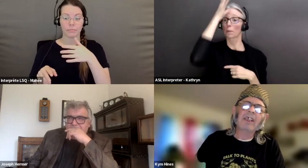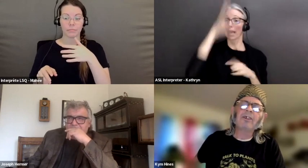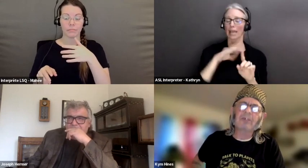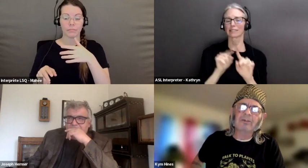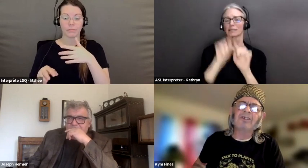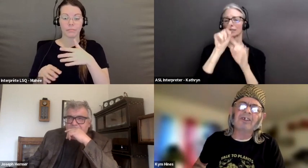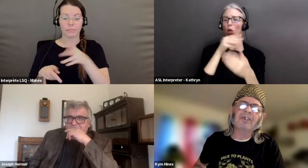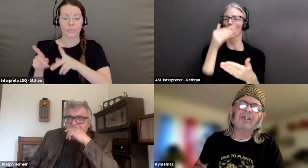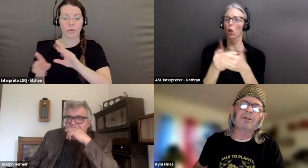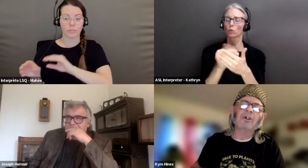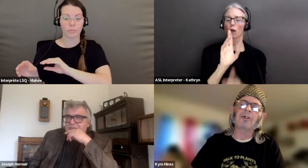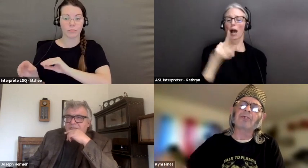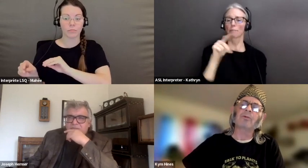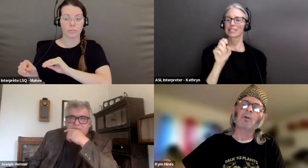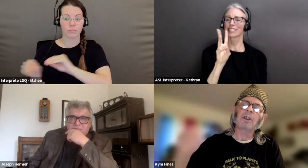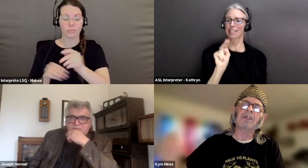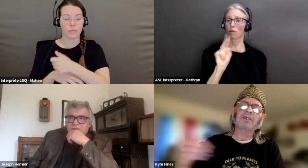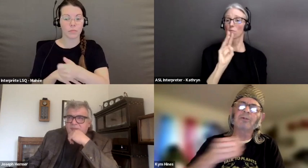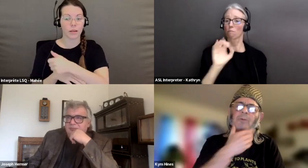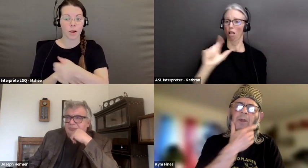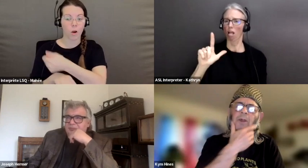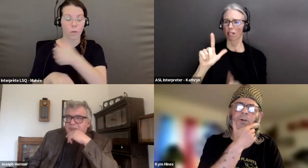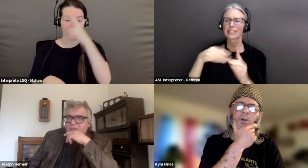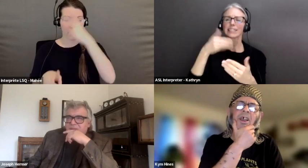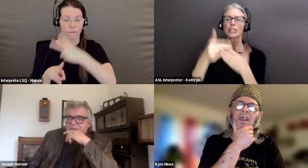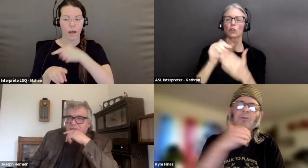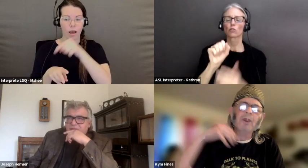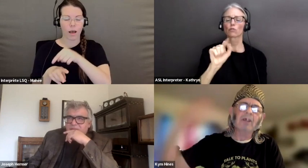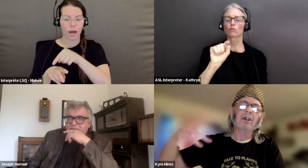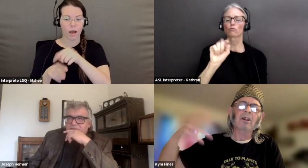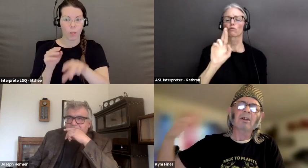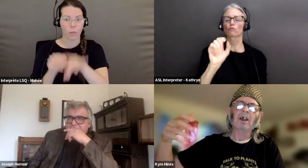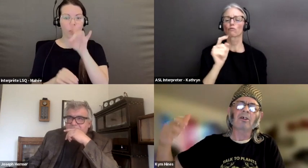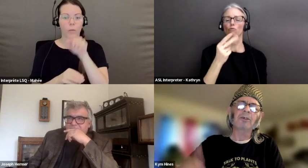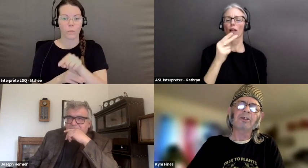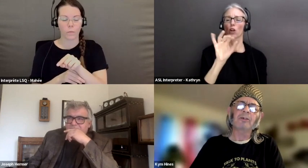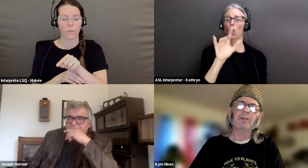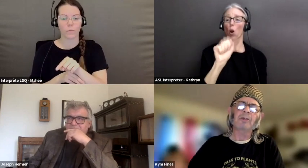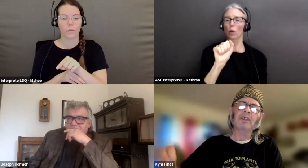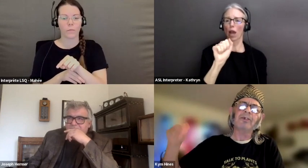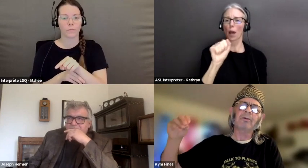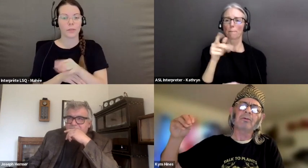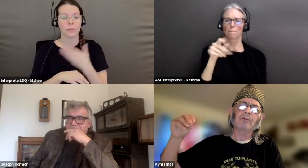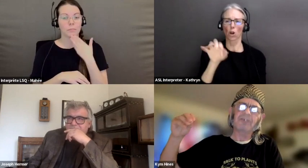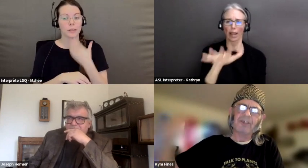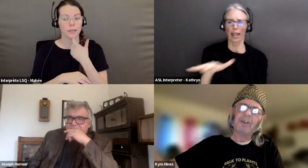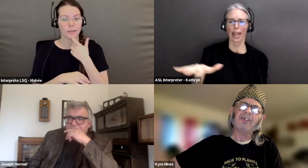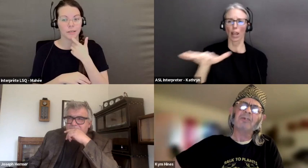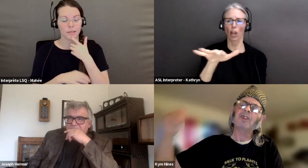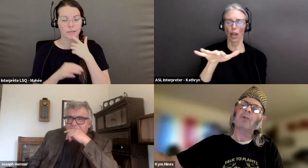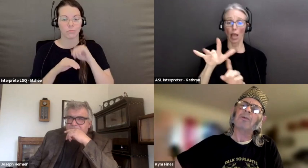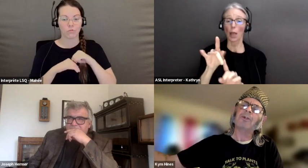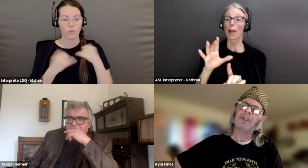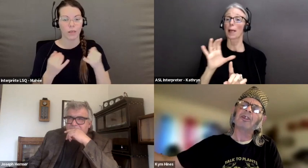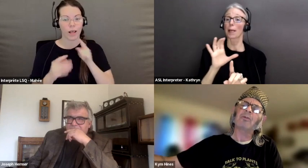And thank you to Louise Dixon, Times columnist, for reporting this in a respectful way and putting our alarms to it. But the police displaced him